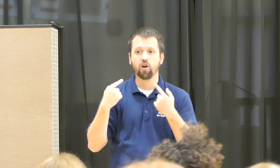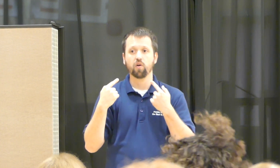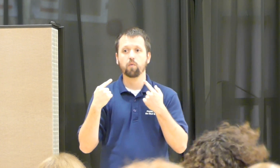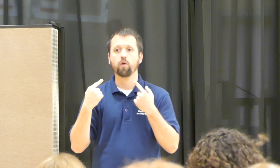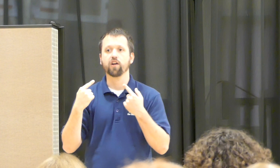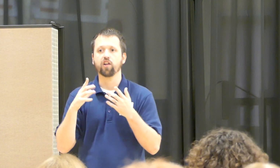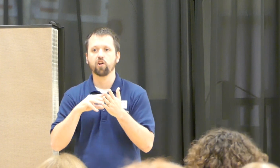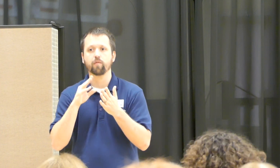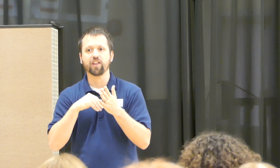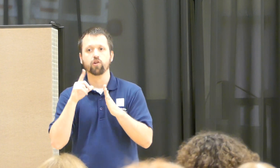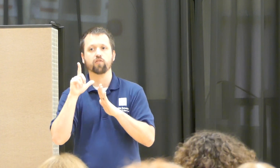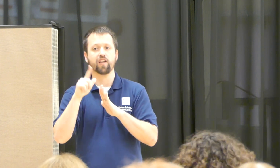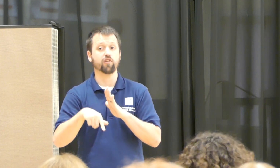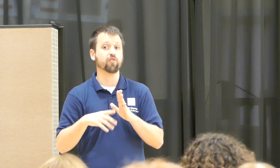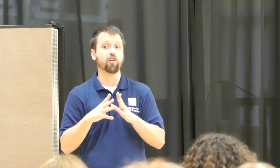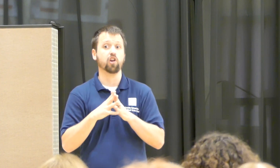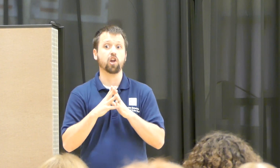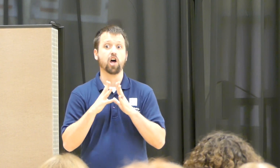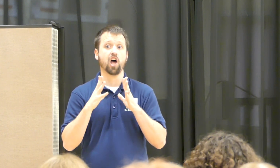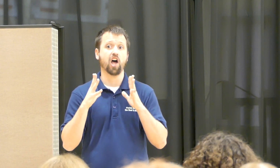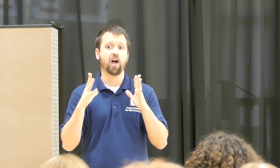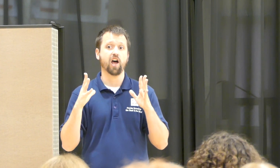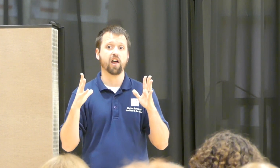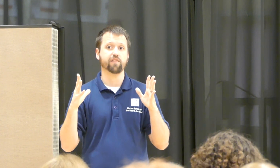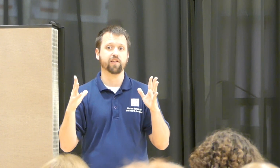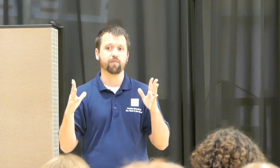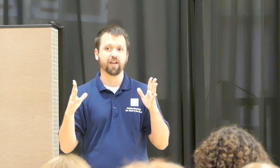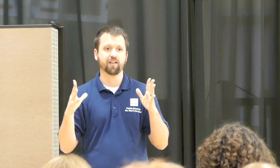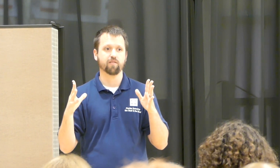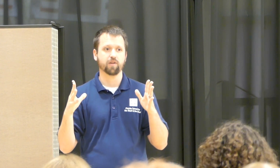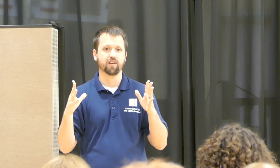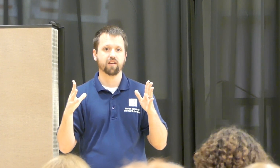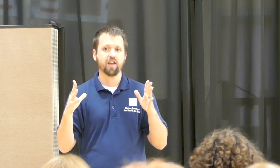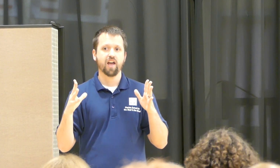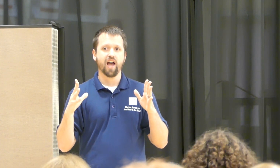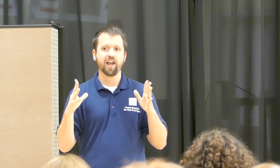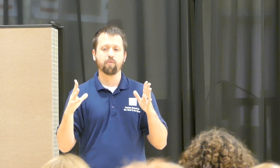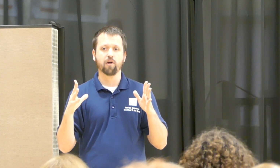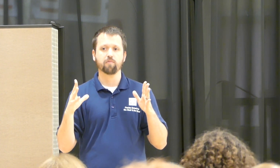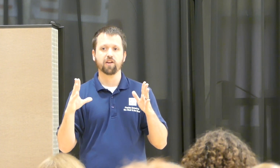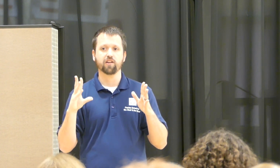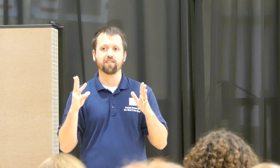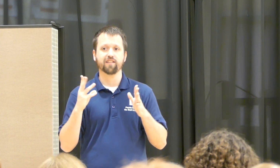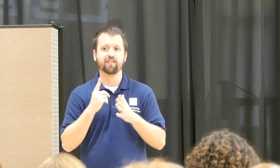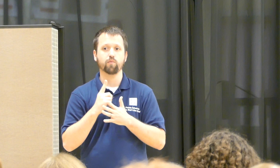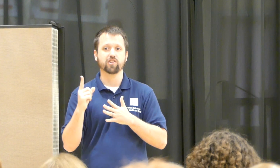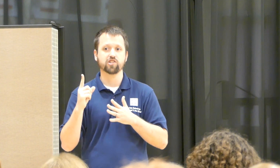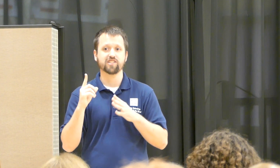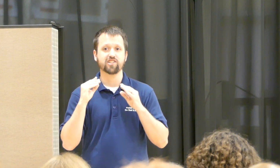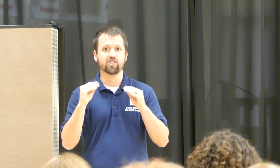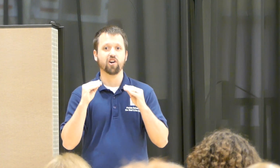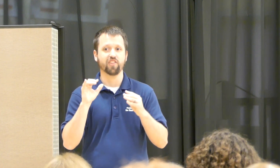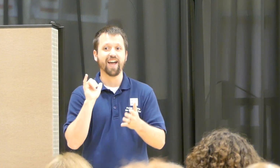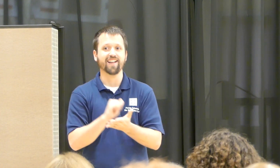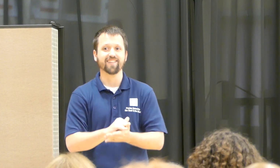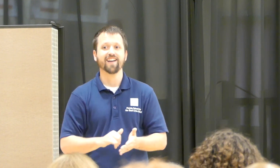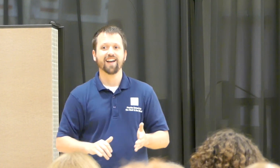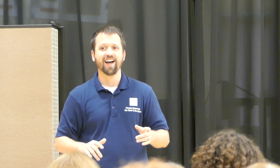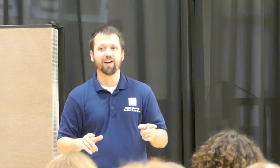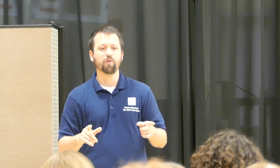So we're going to learn about those later. There's a lot of them I can spend. I could probably spend a good 16 weeks just teaching you all that. We